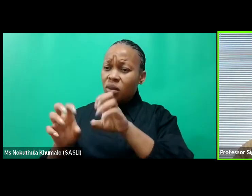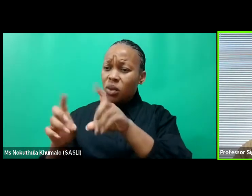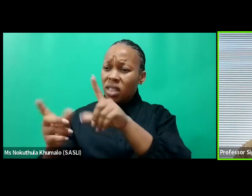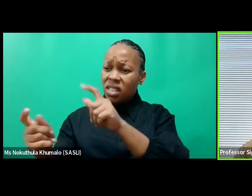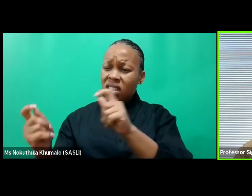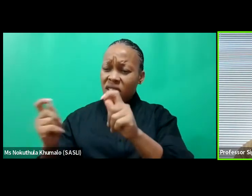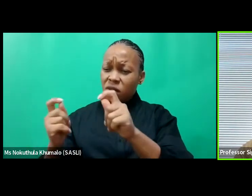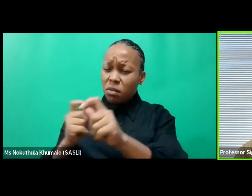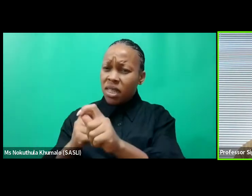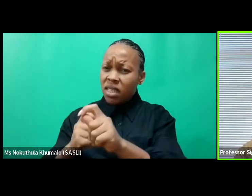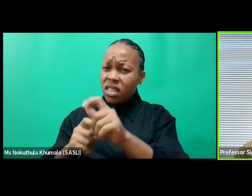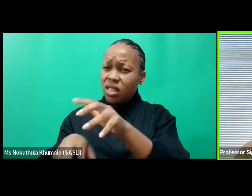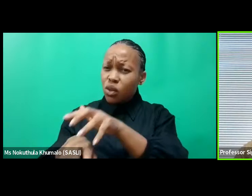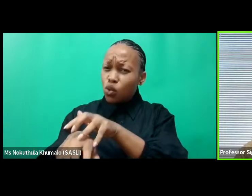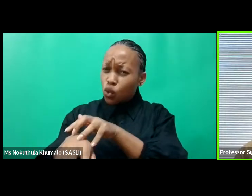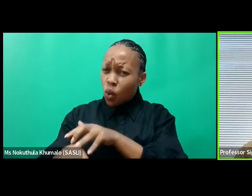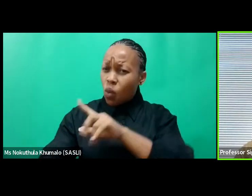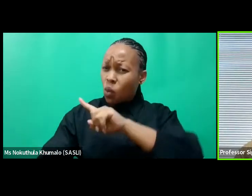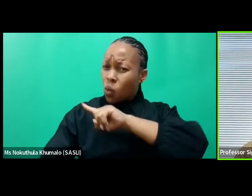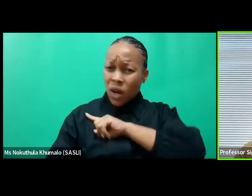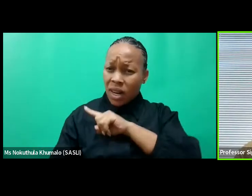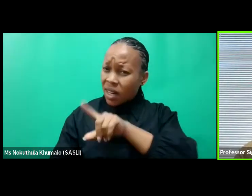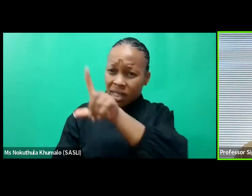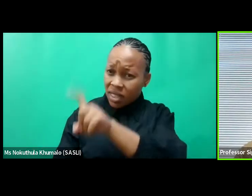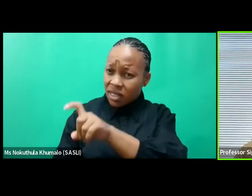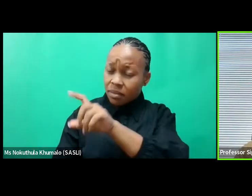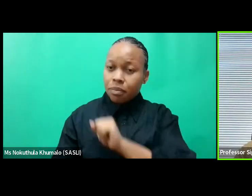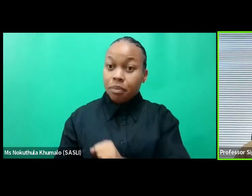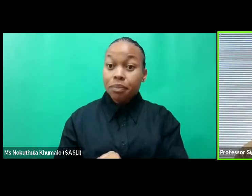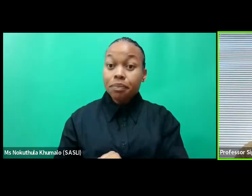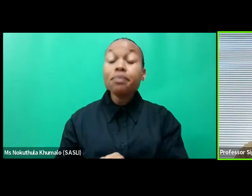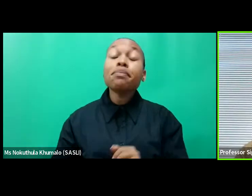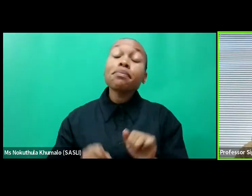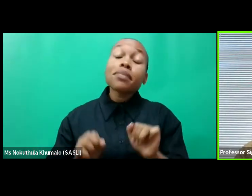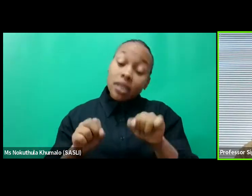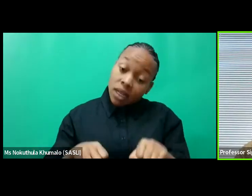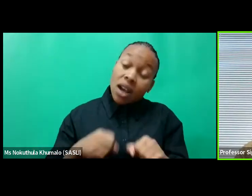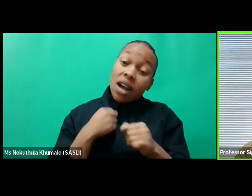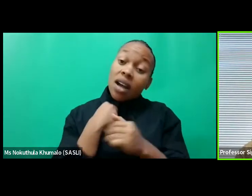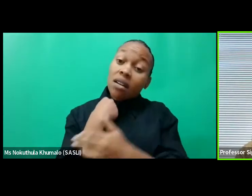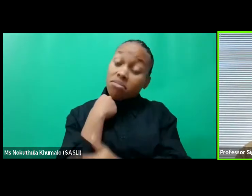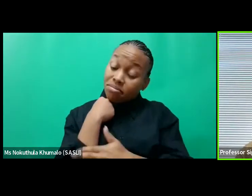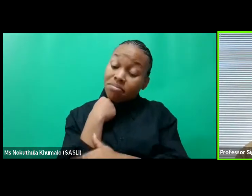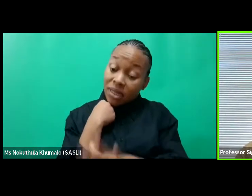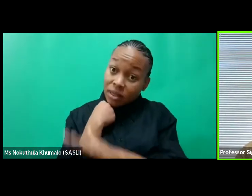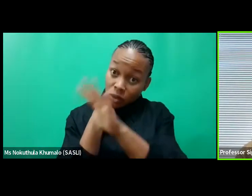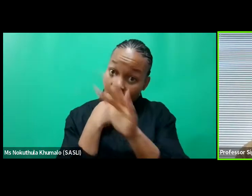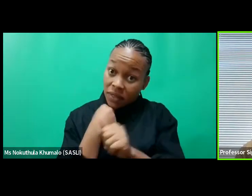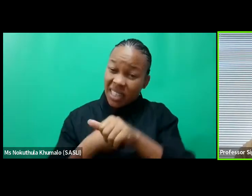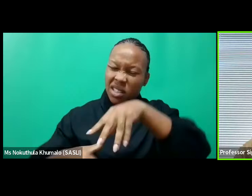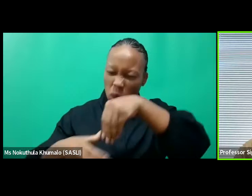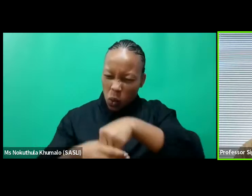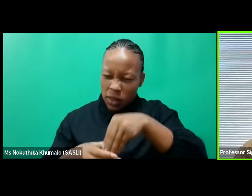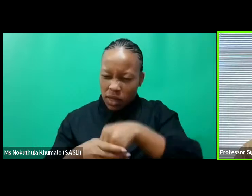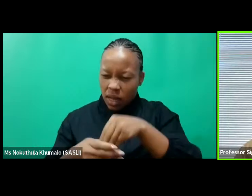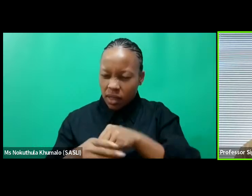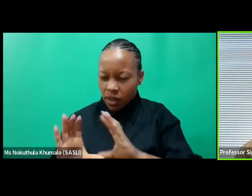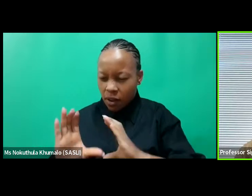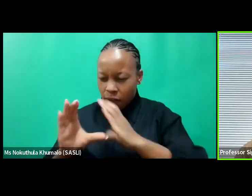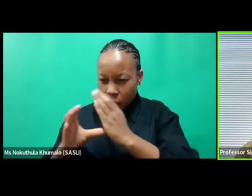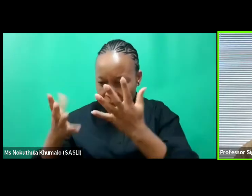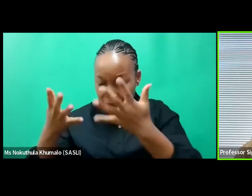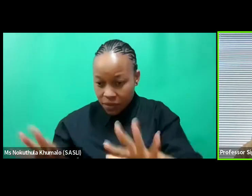And so I looked at the South African context, which I've been looking at for many years, and I looked at the